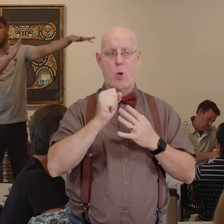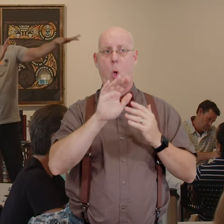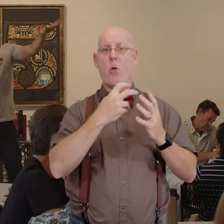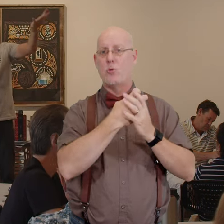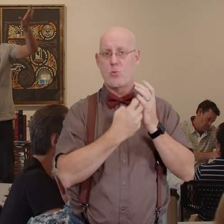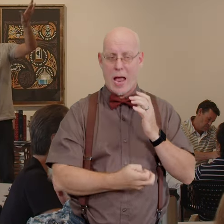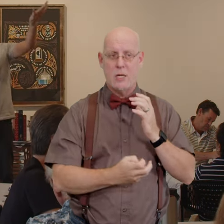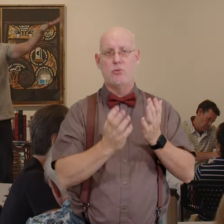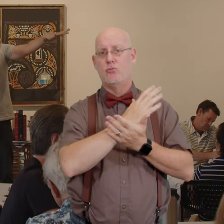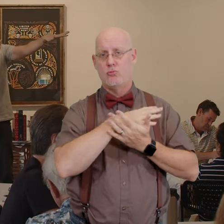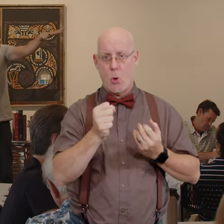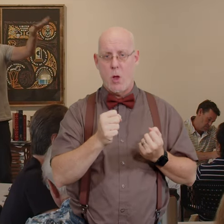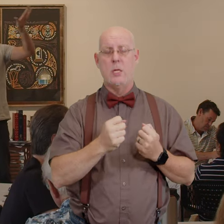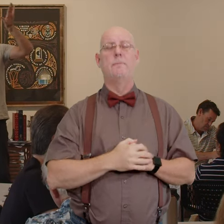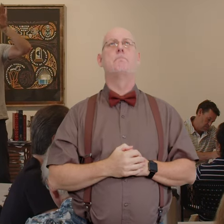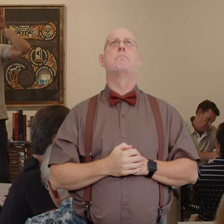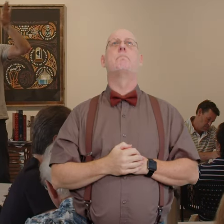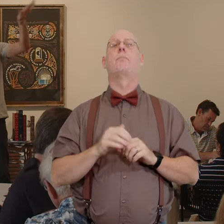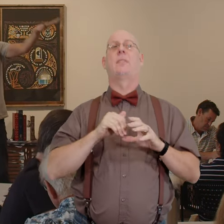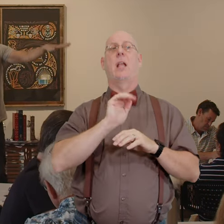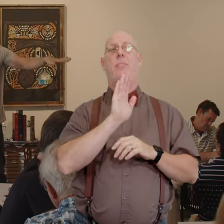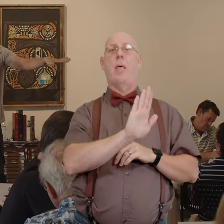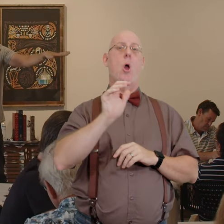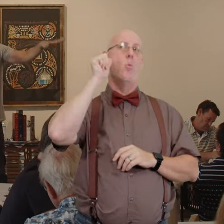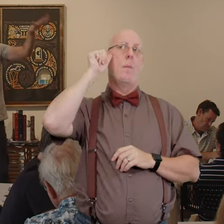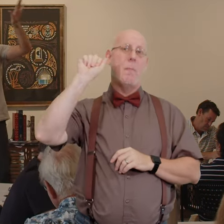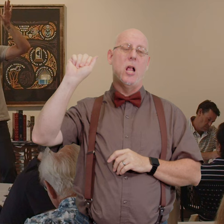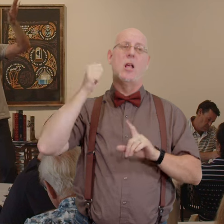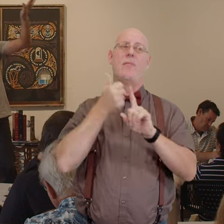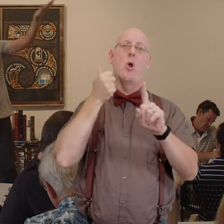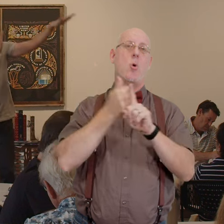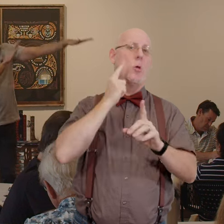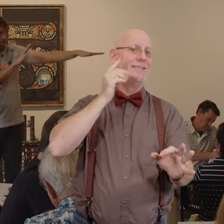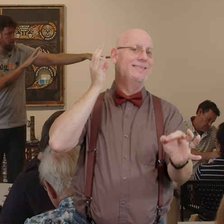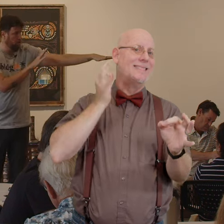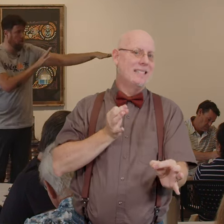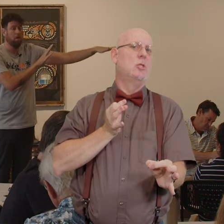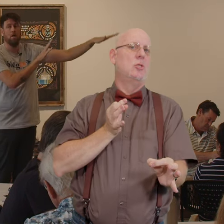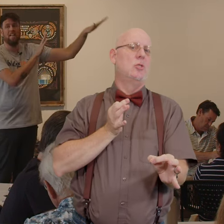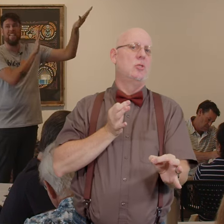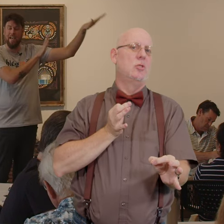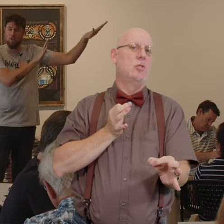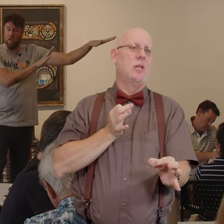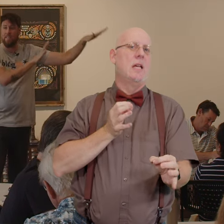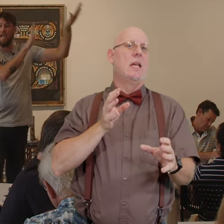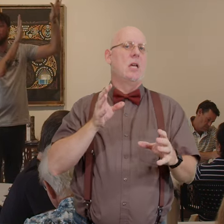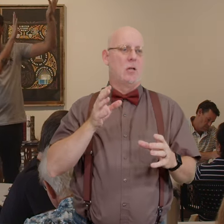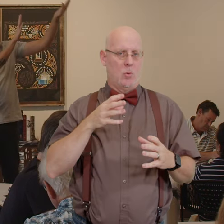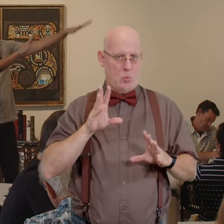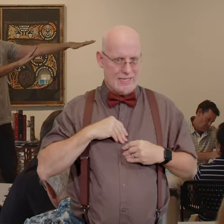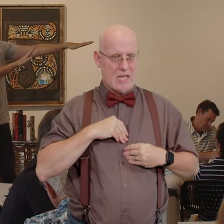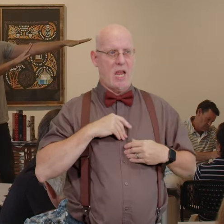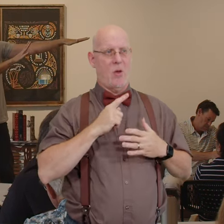those who drown, destroyed, in their rebellion, of their own volition, get what